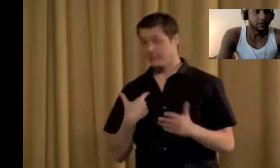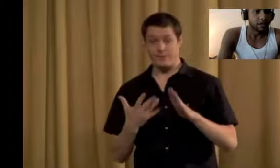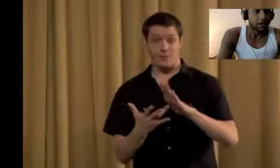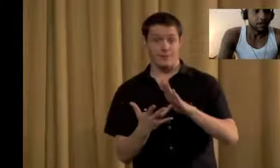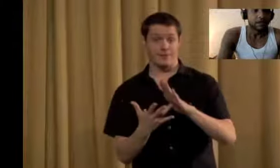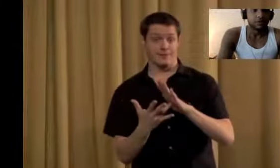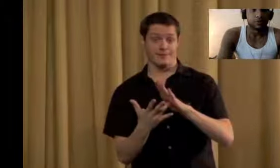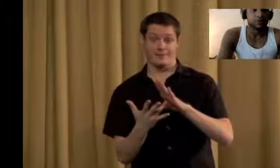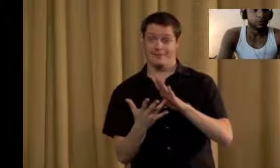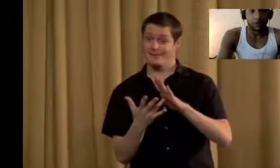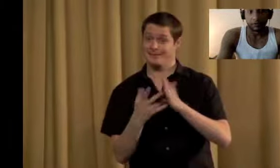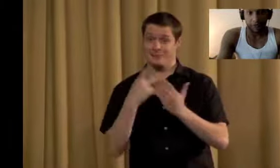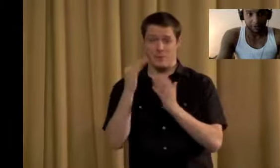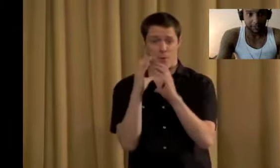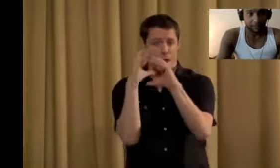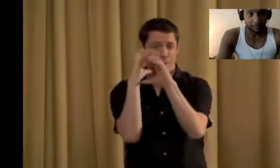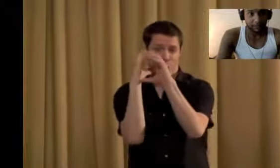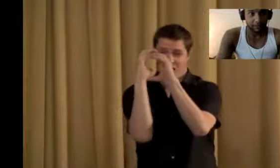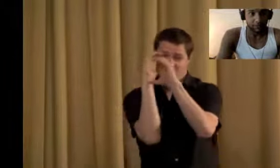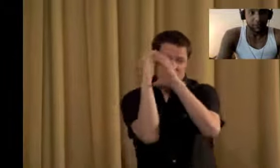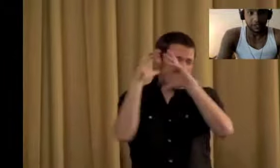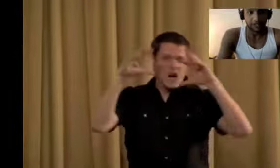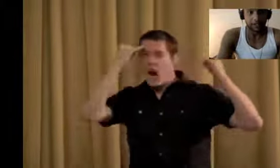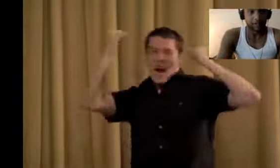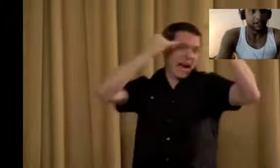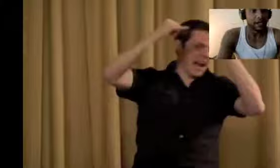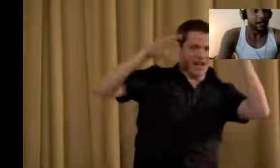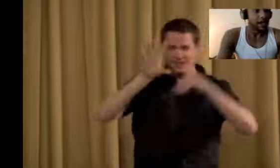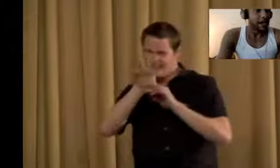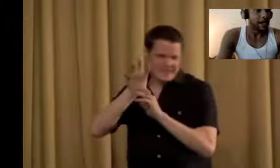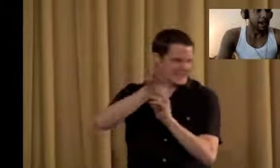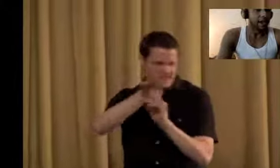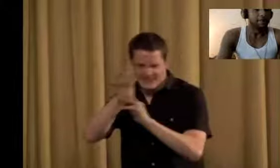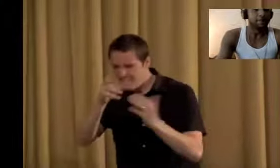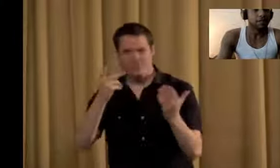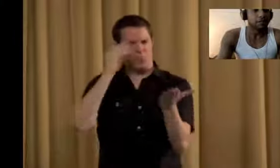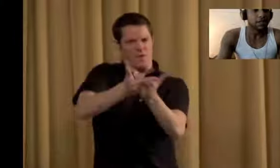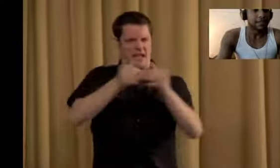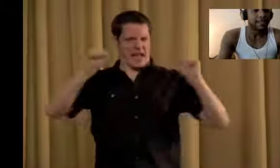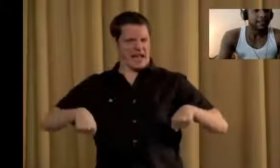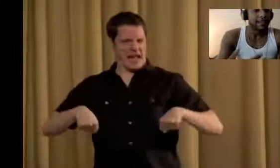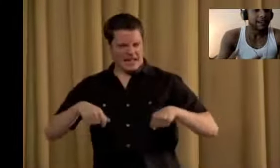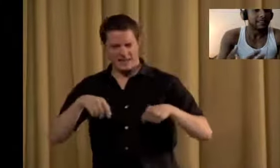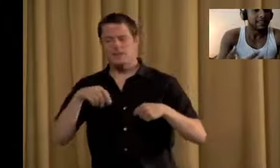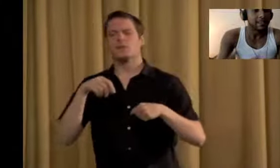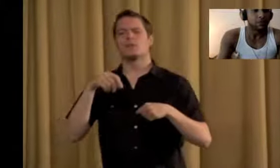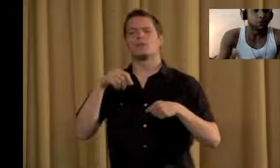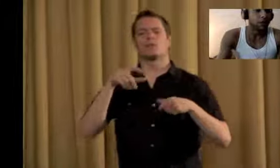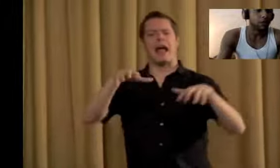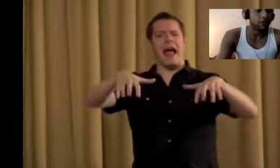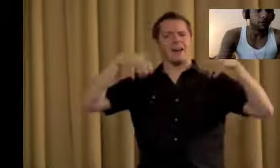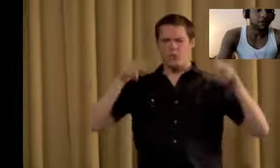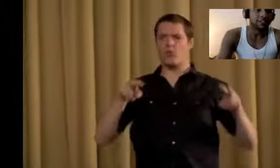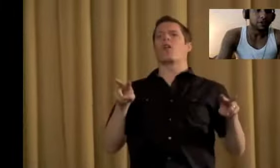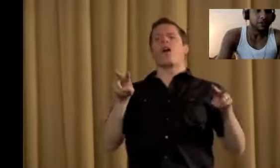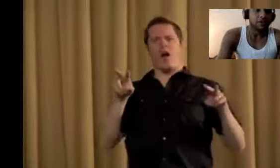The audience was filled with freshmen who were watching this, and it feels like the ideas were all over the place, and you can do